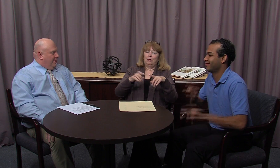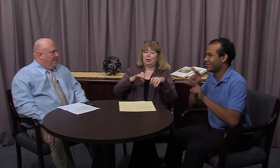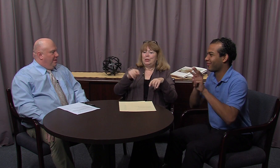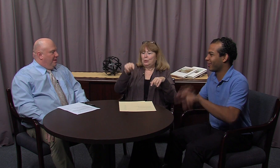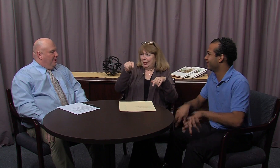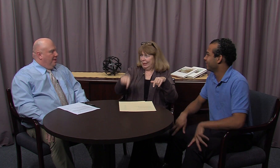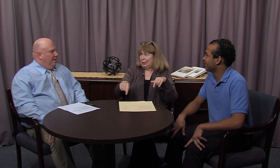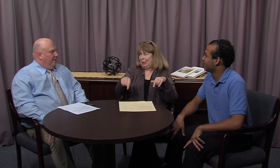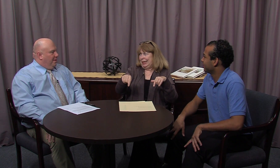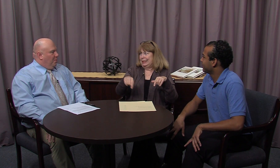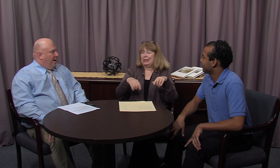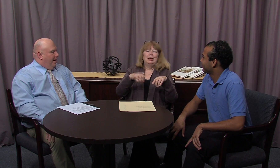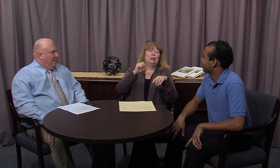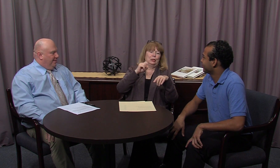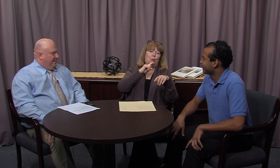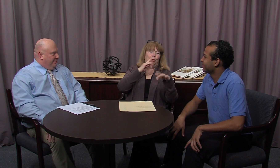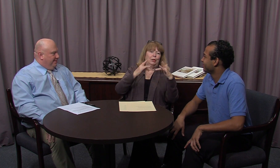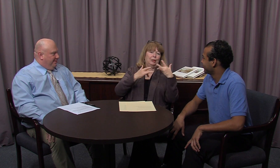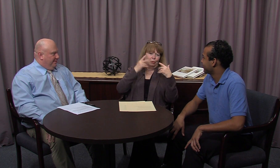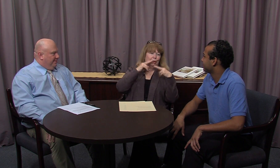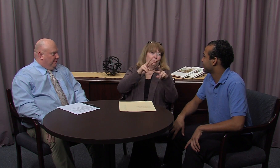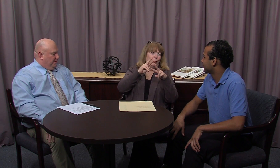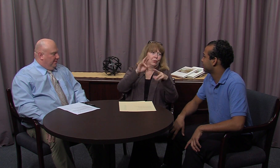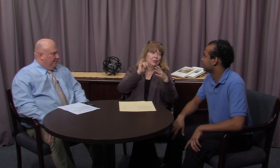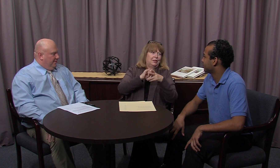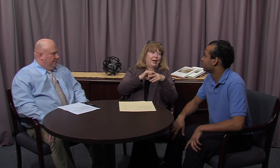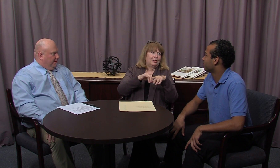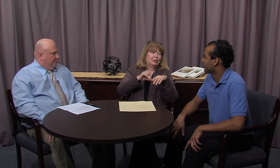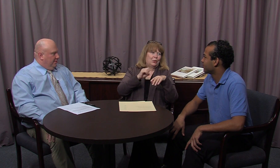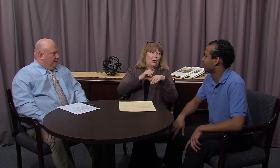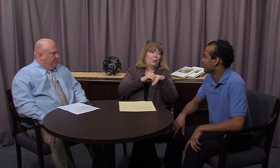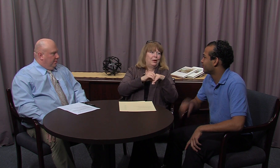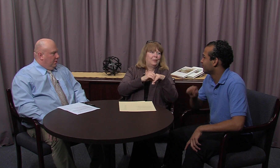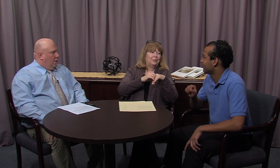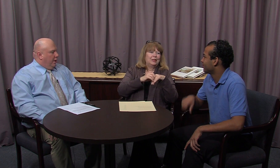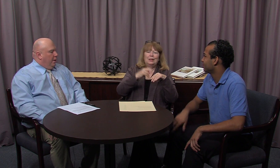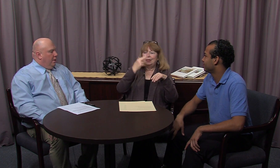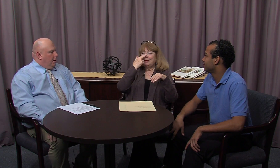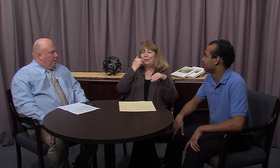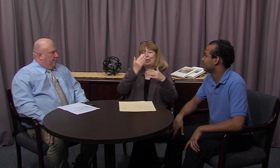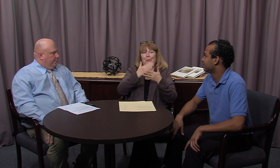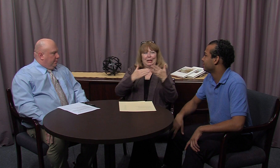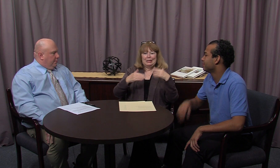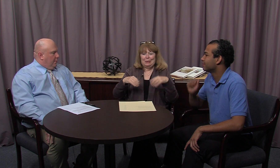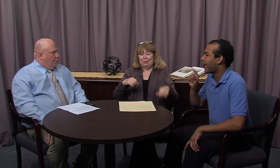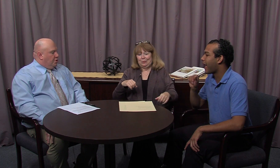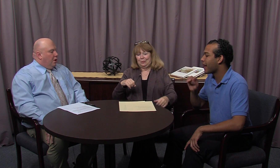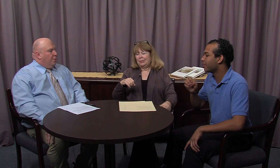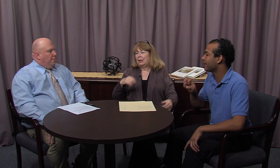going to be doing this piece. Wow. So we're really looking forward to that. So Okay. it's a funny piece. We'll start with the